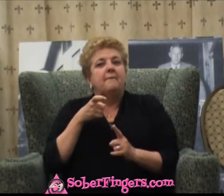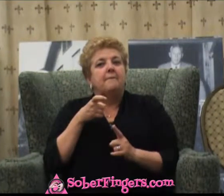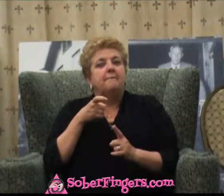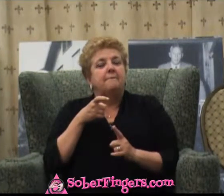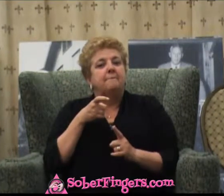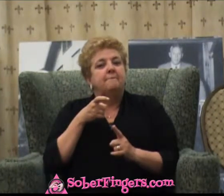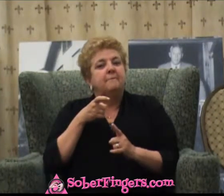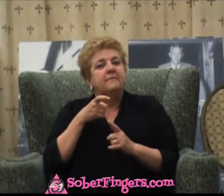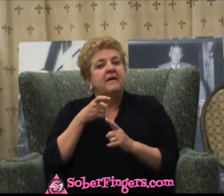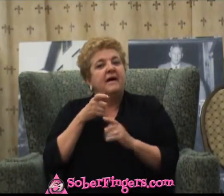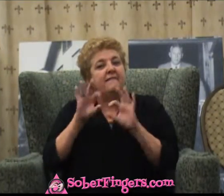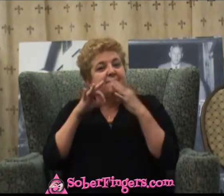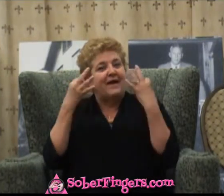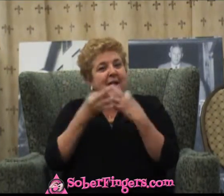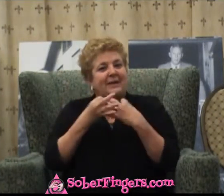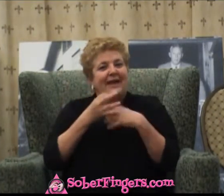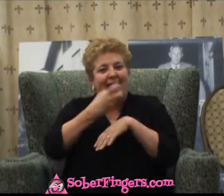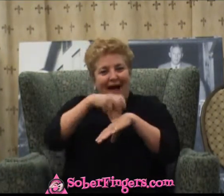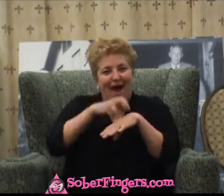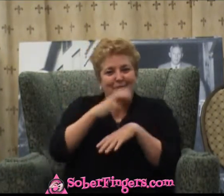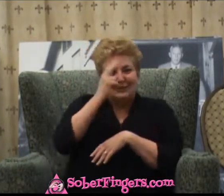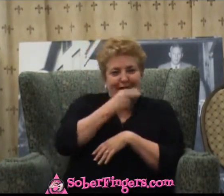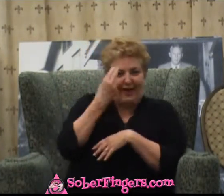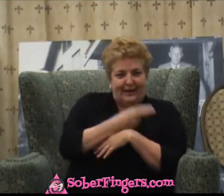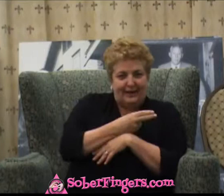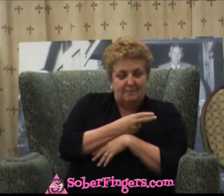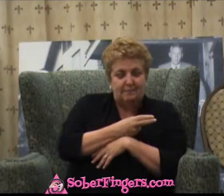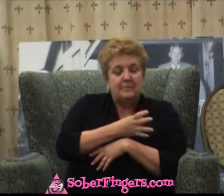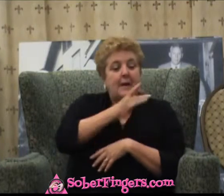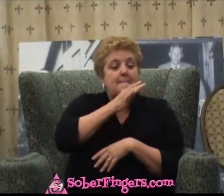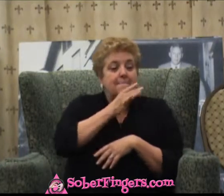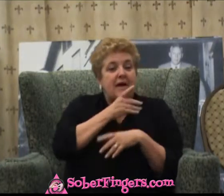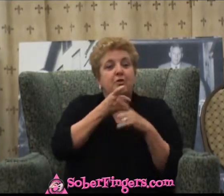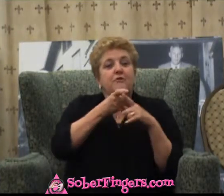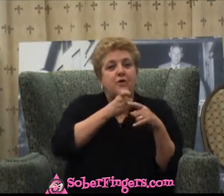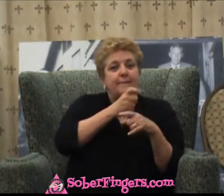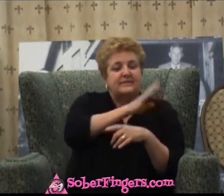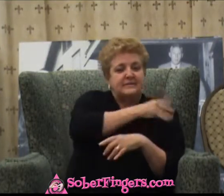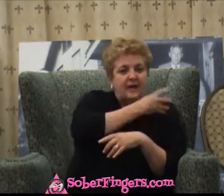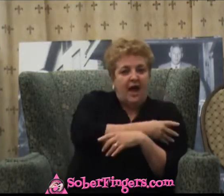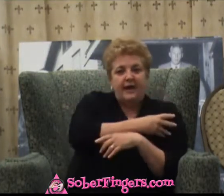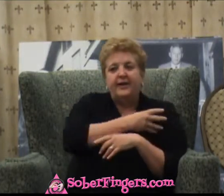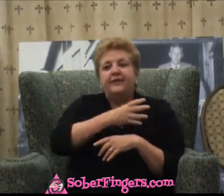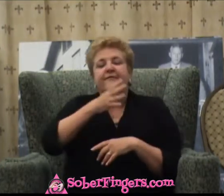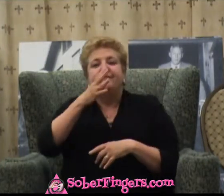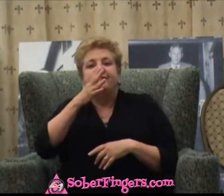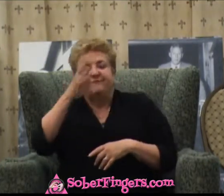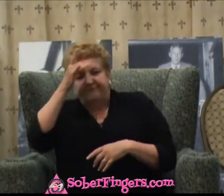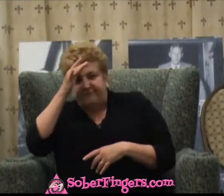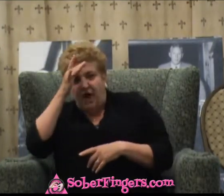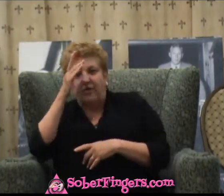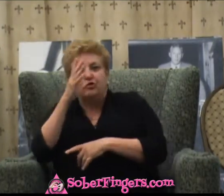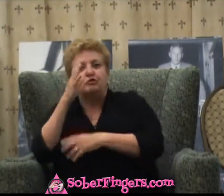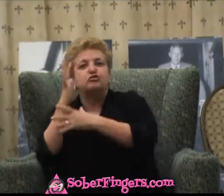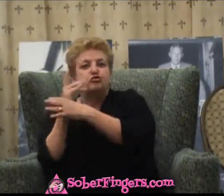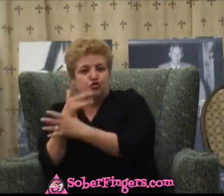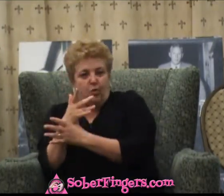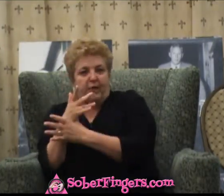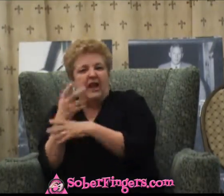family. My mother's actually from Scotland. My father's Irish and German. And growing up, drinking was always a part of